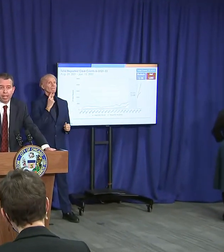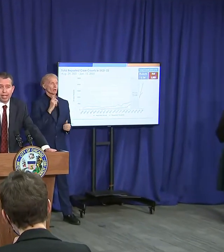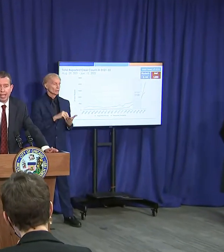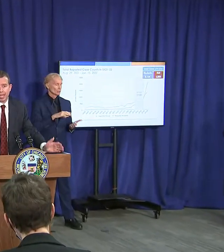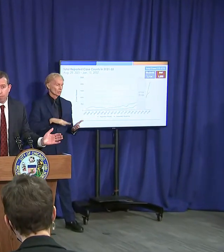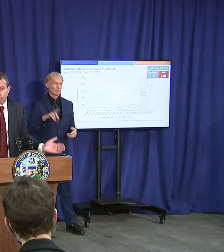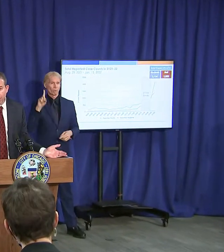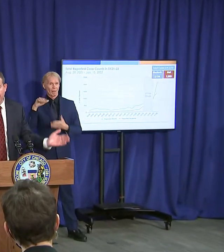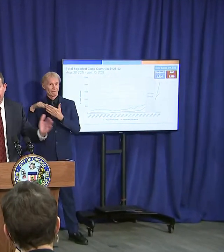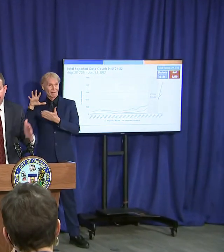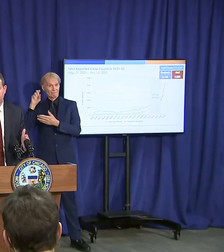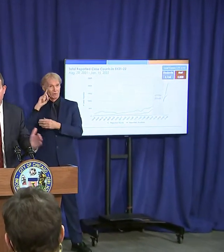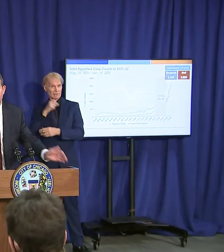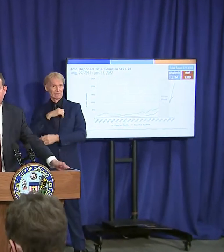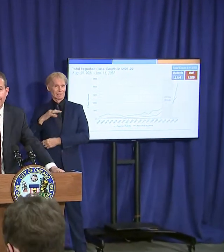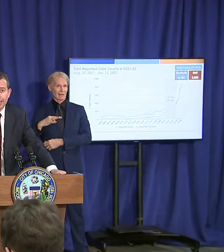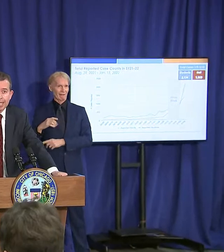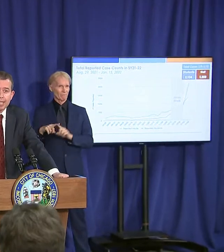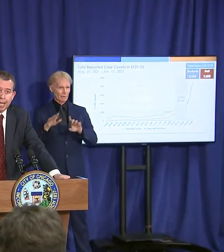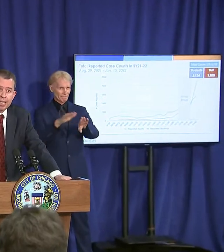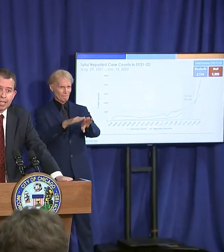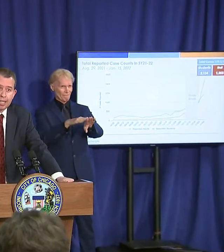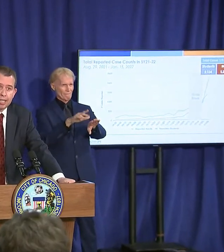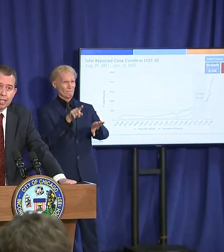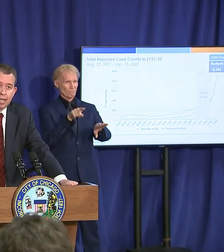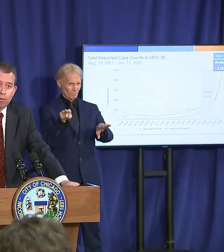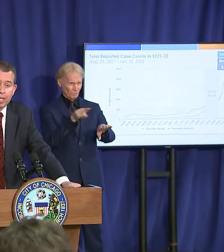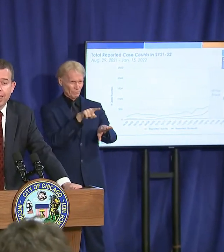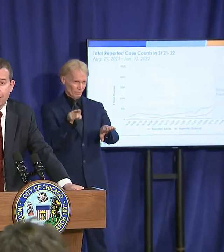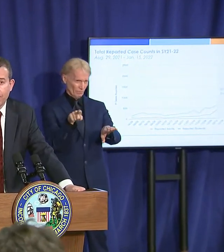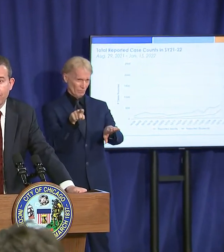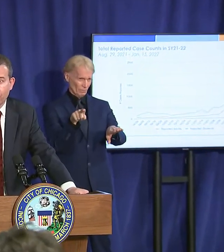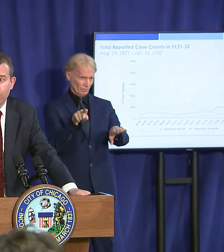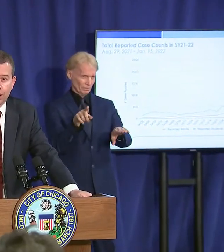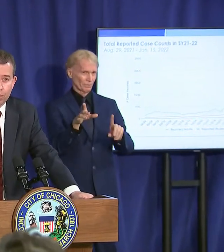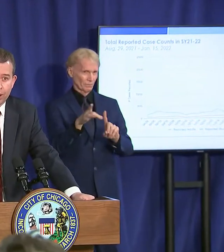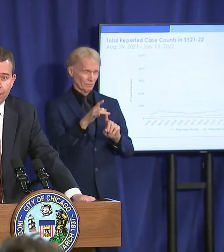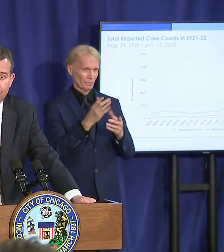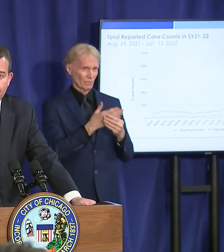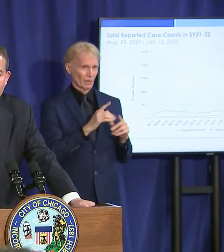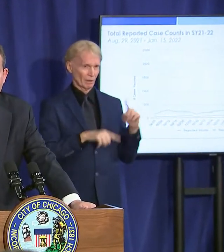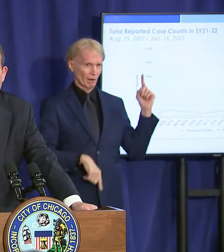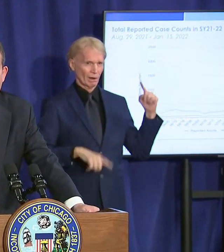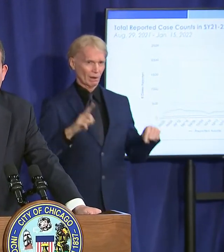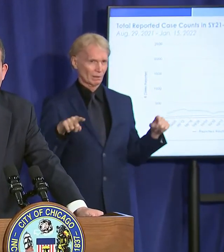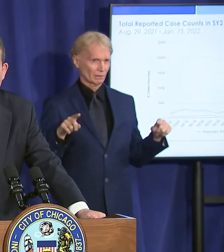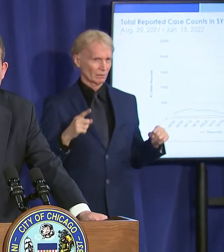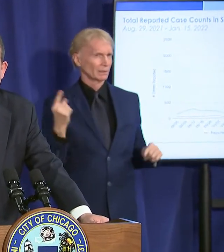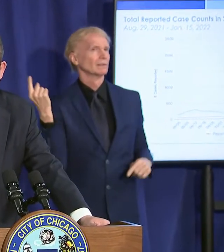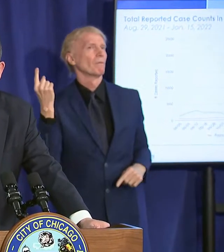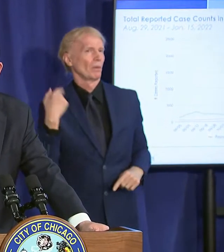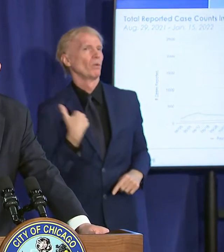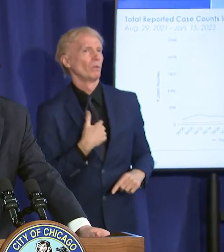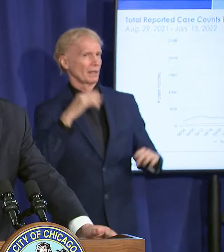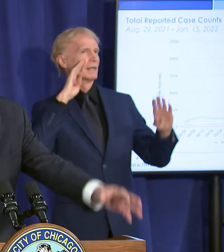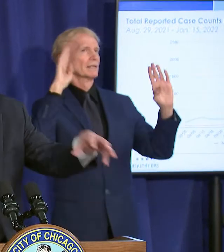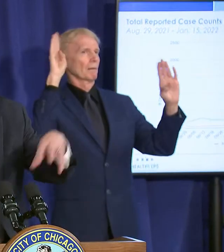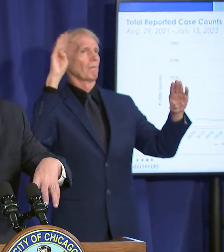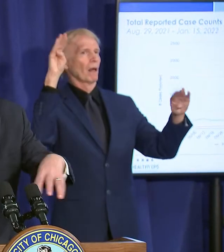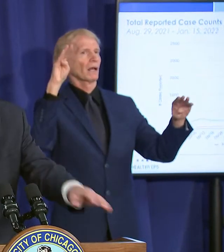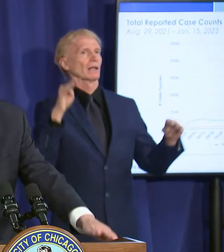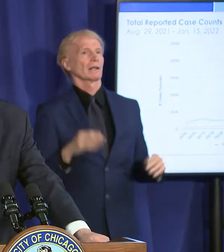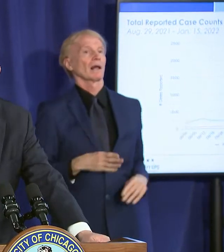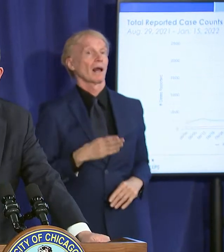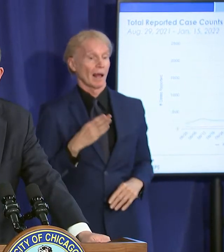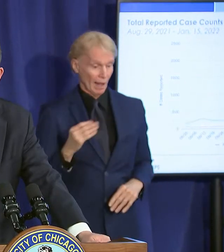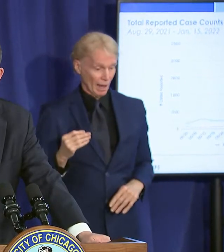staff. Keep in mind that these cases really came in from the community. And so it was something we expected,